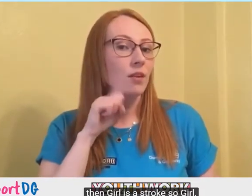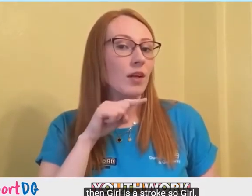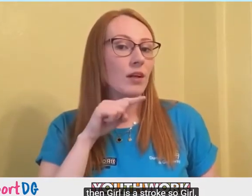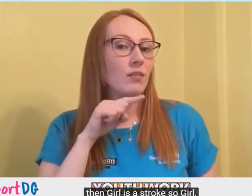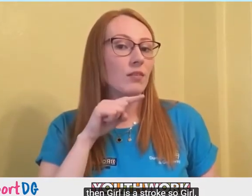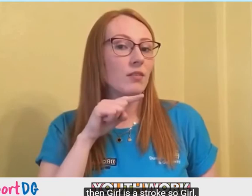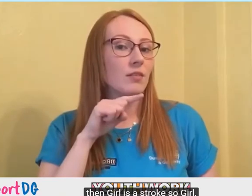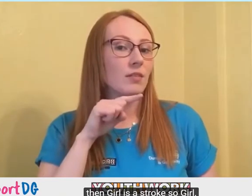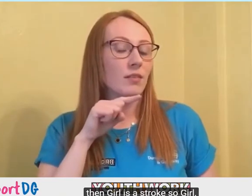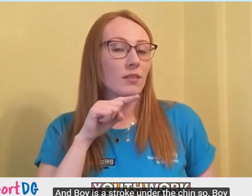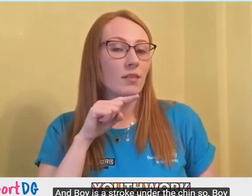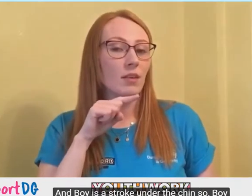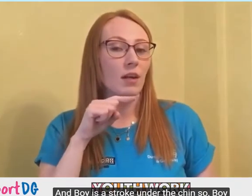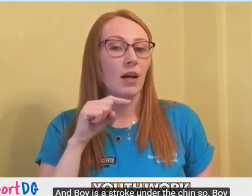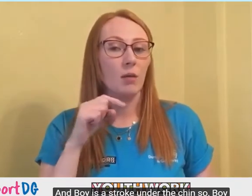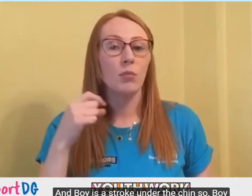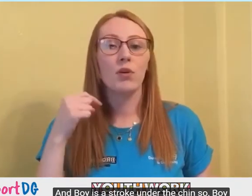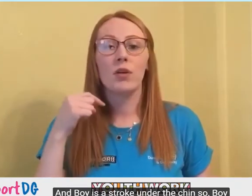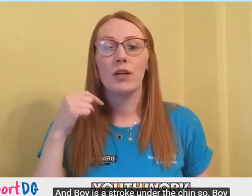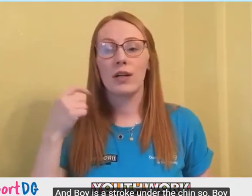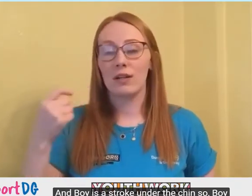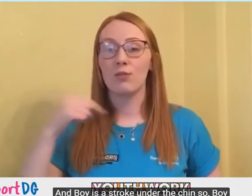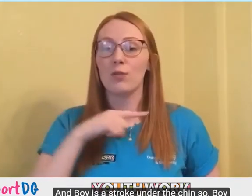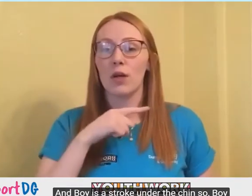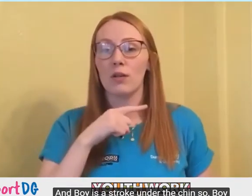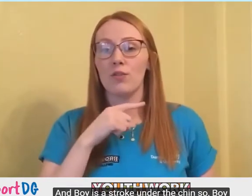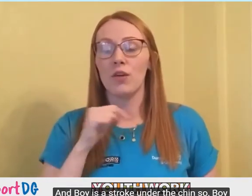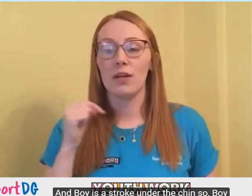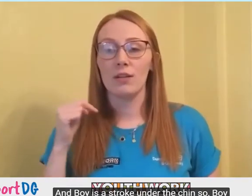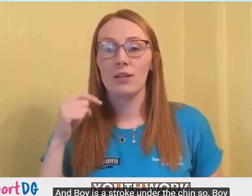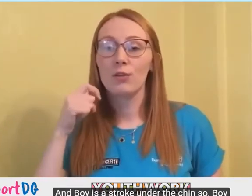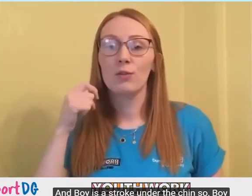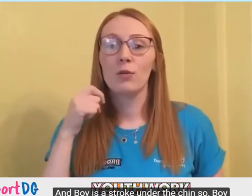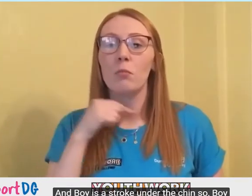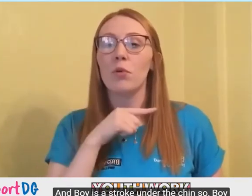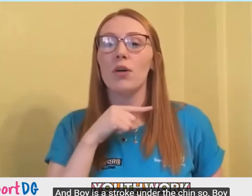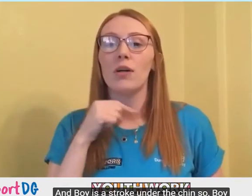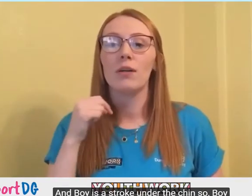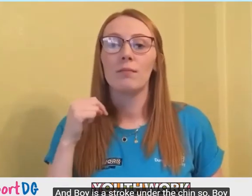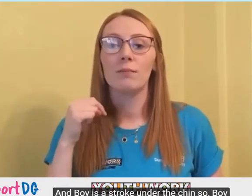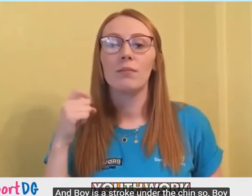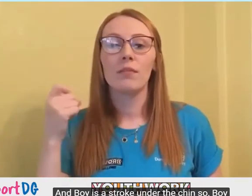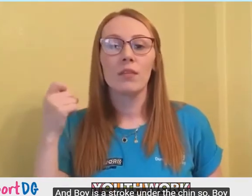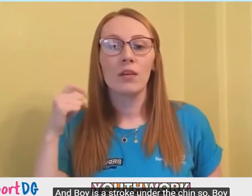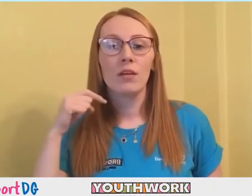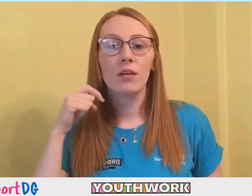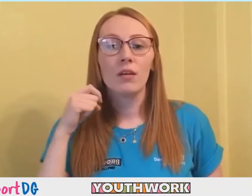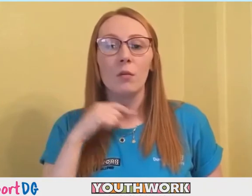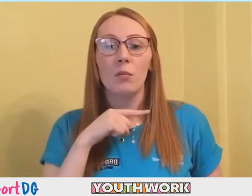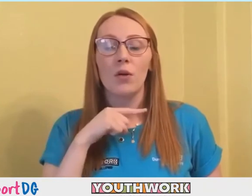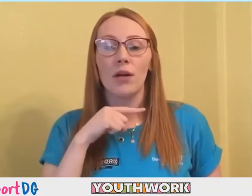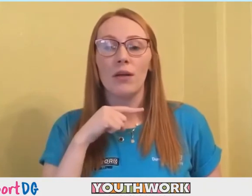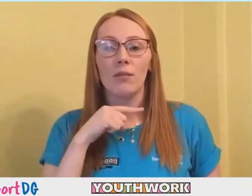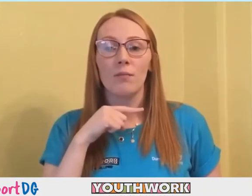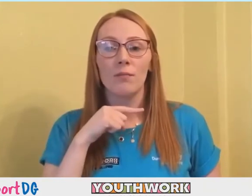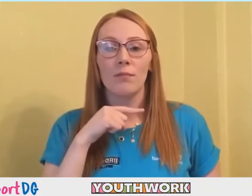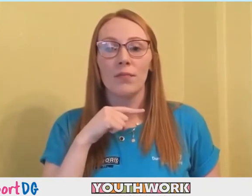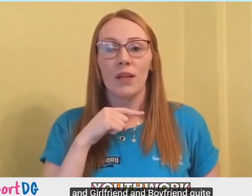Girl. And boy is a stroke under the chin, so boy. Boy.